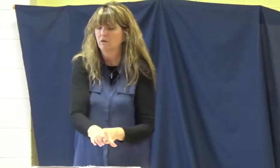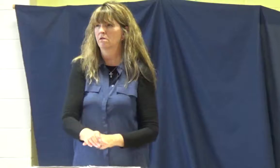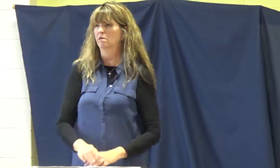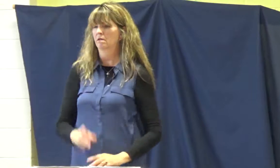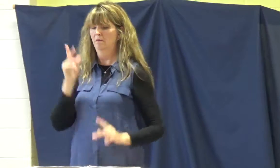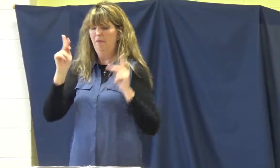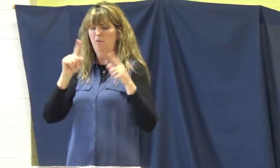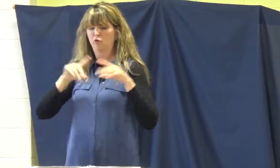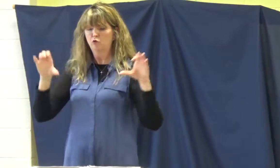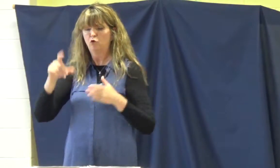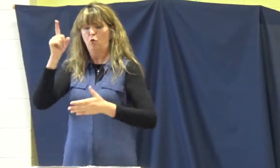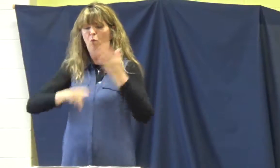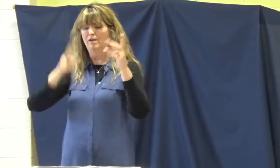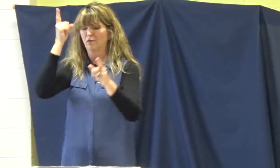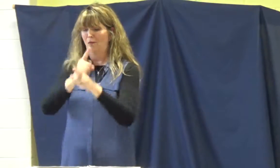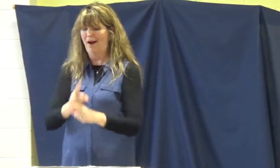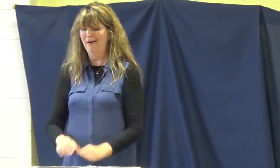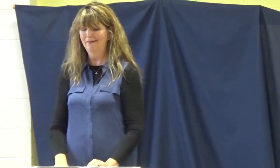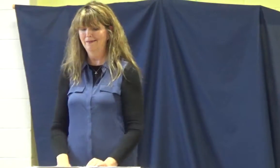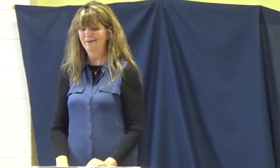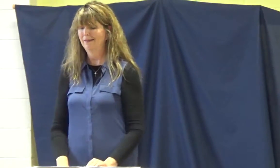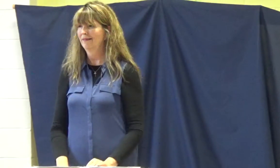We can't force people to do what is right.